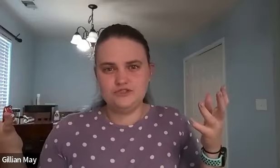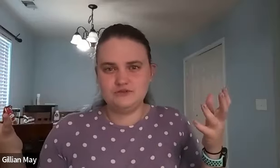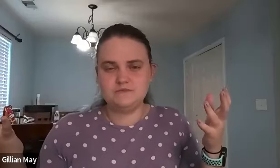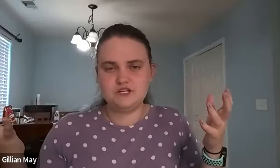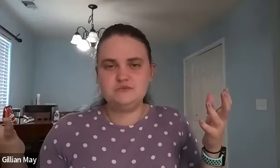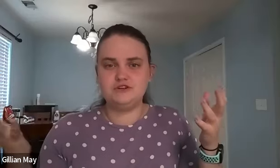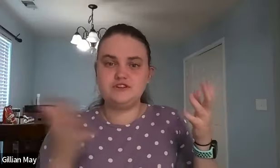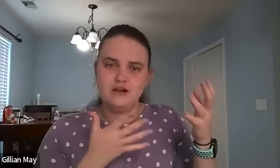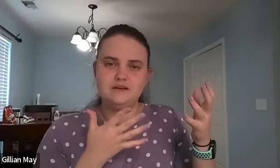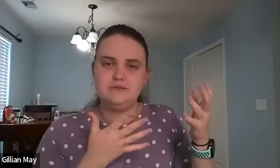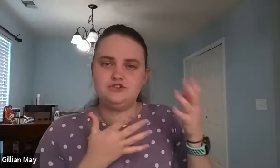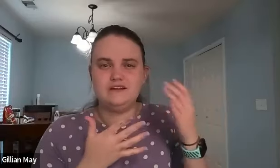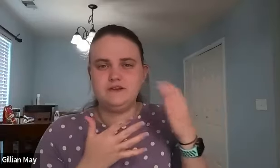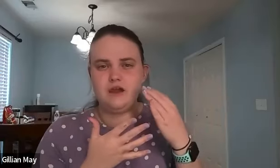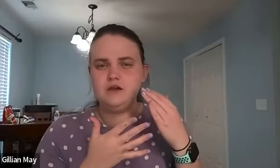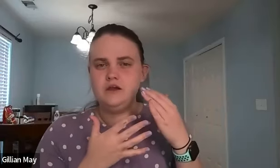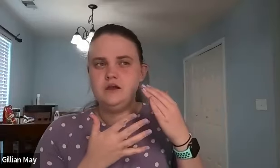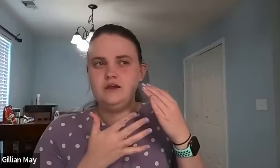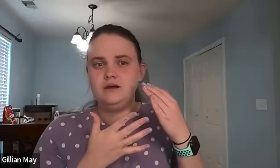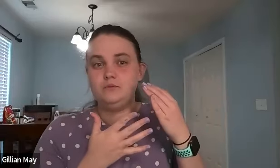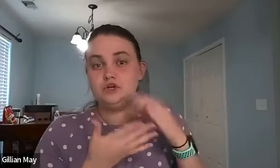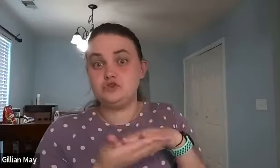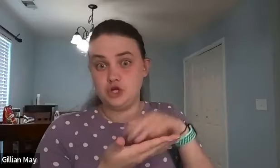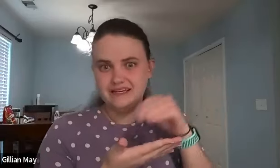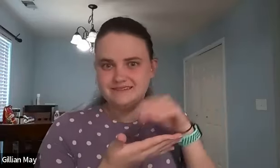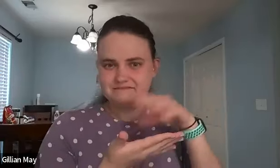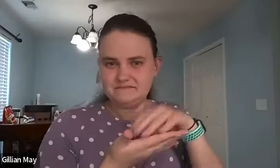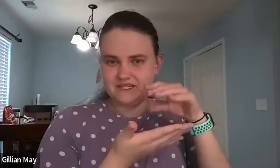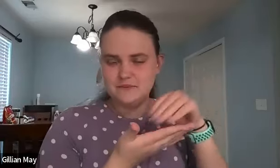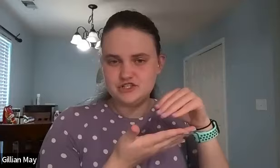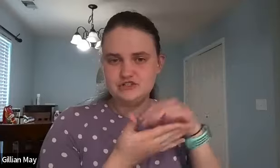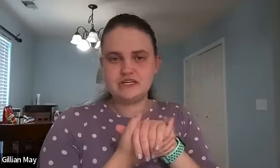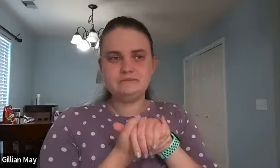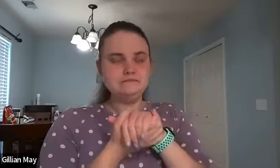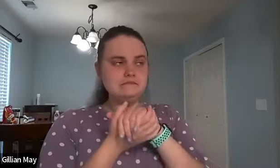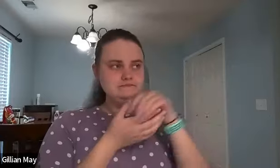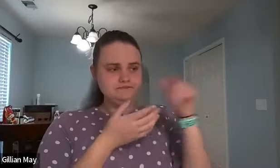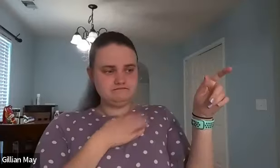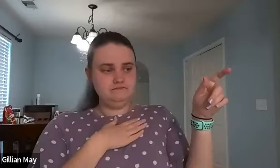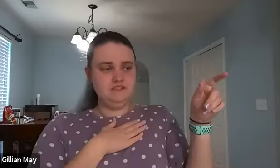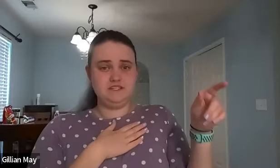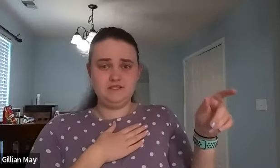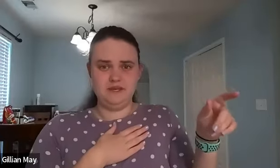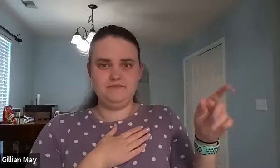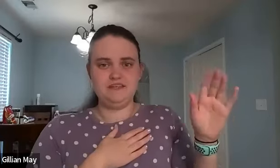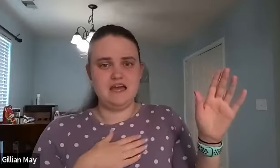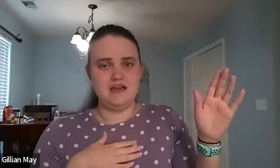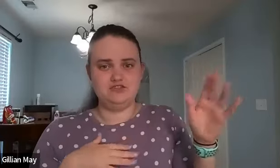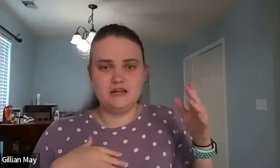too, especially when you're talking to people and trying to figure out when you're learning, especially, excuse me, is that trying to pick